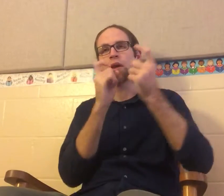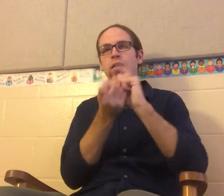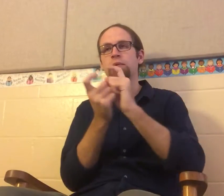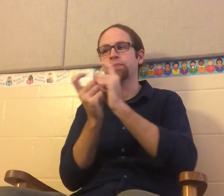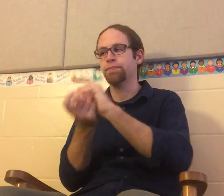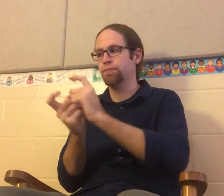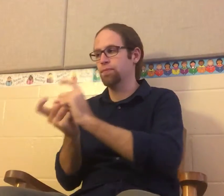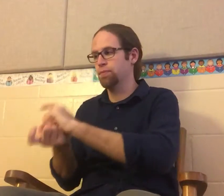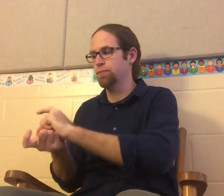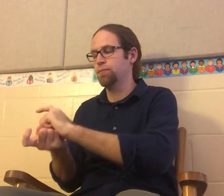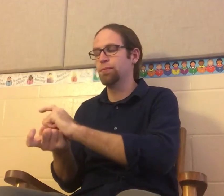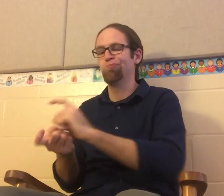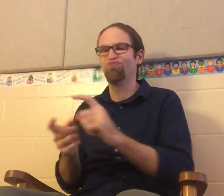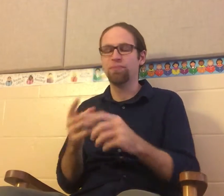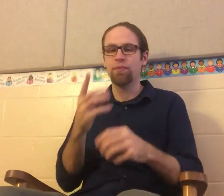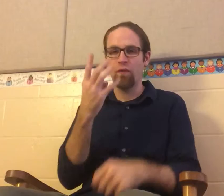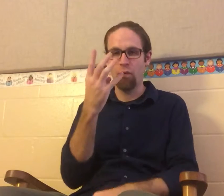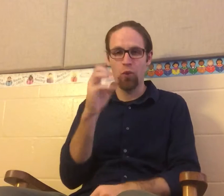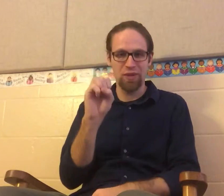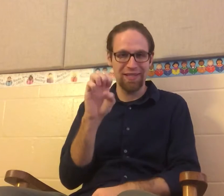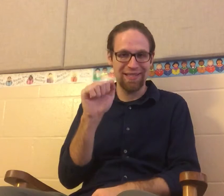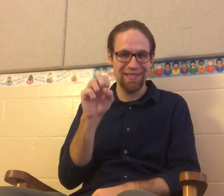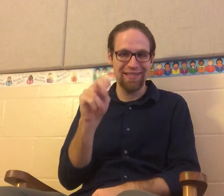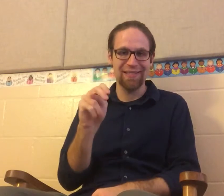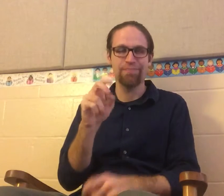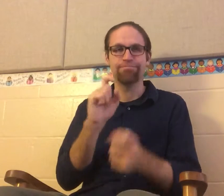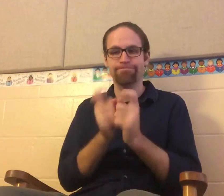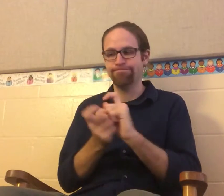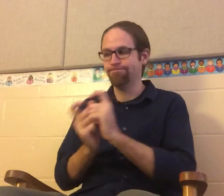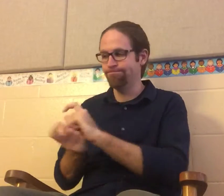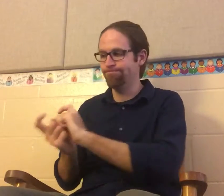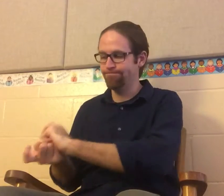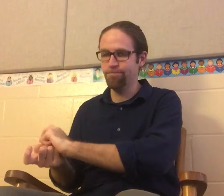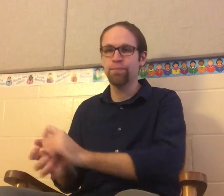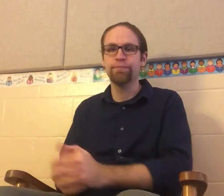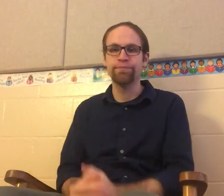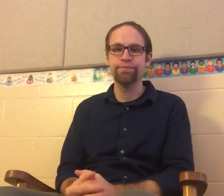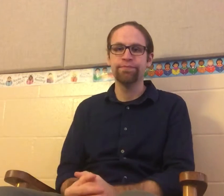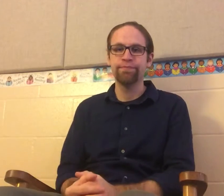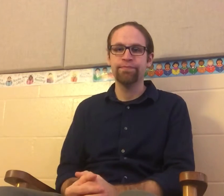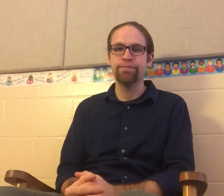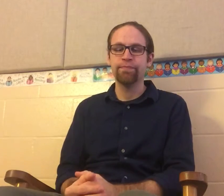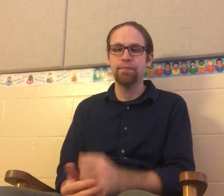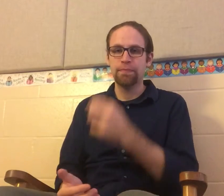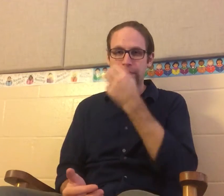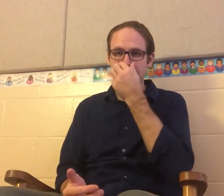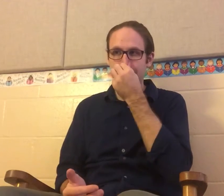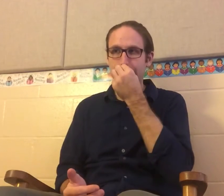4 seasons of the year. seasons.